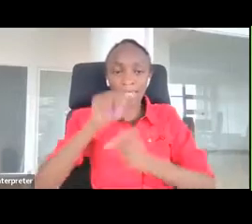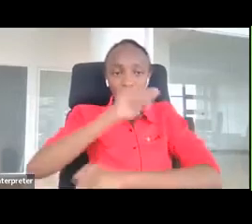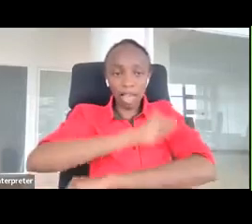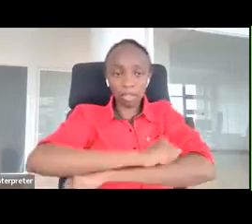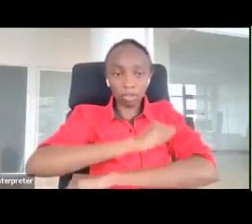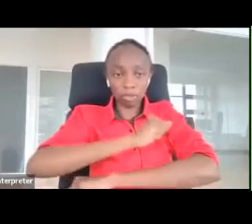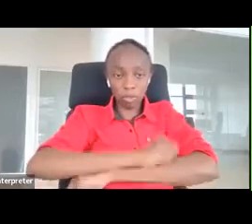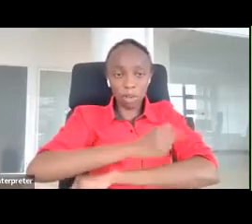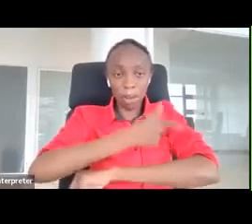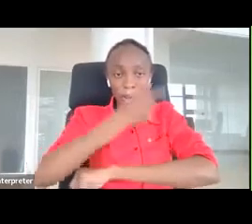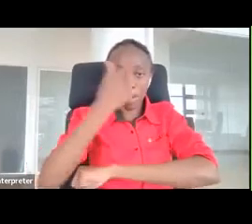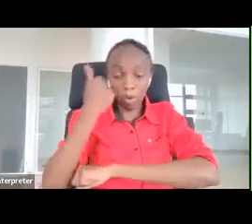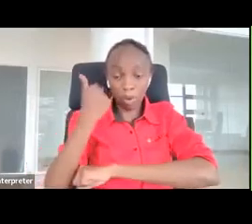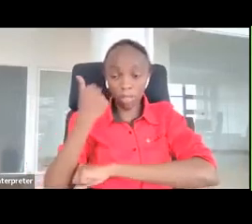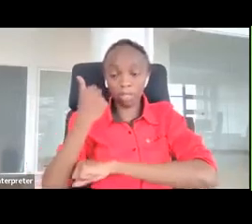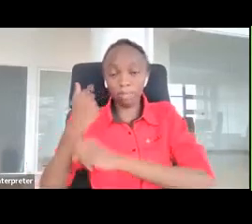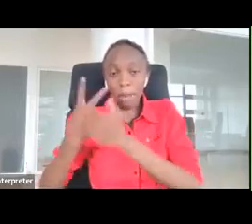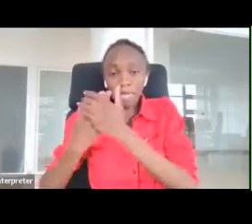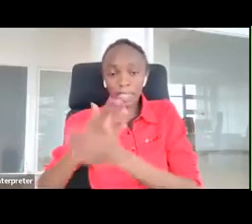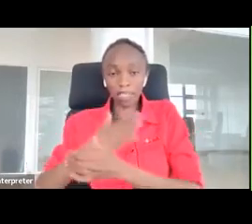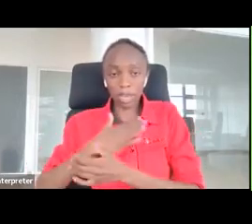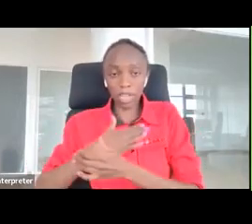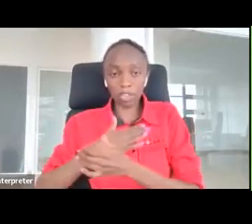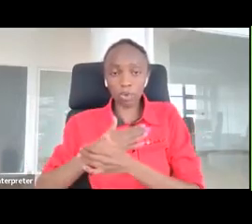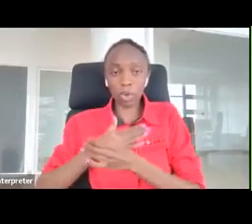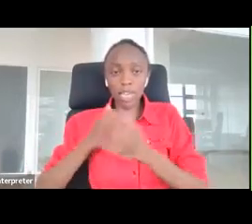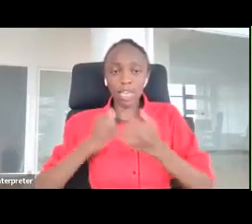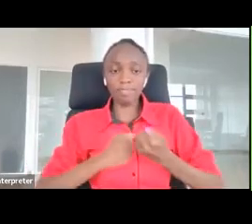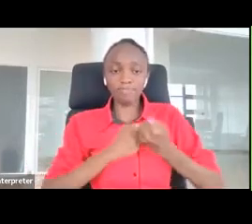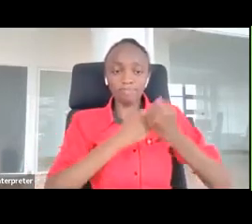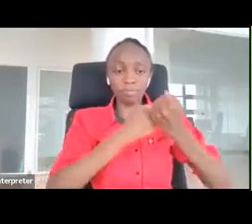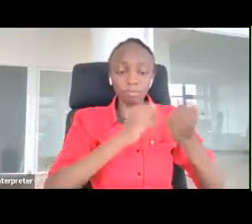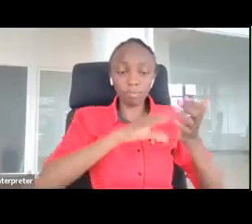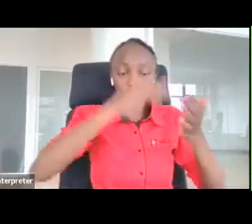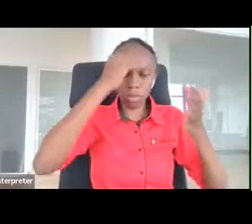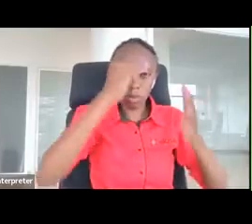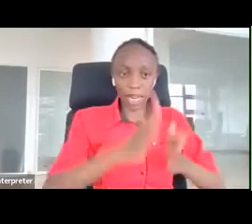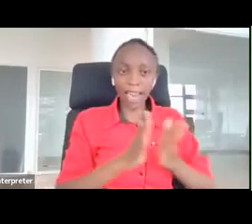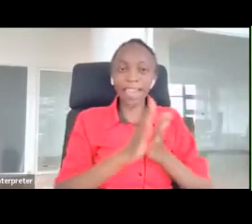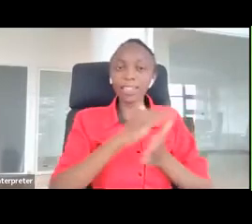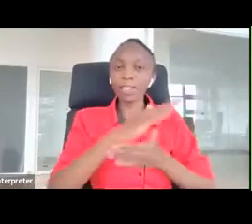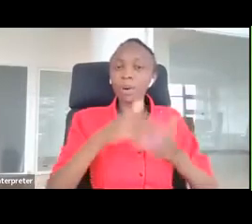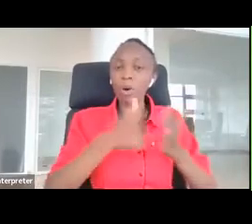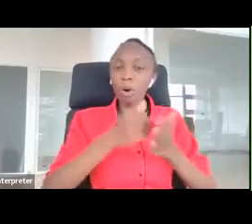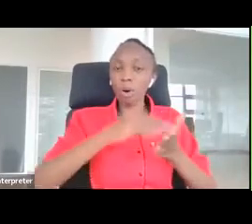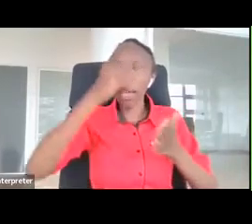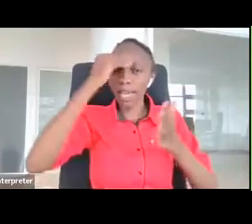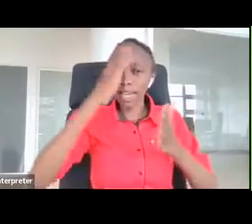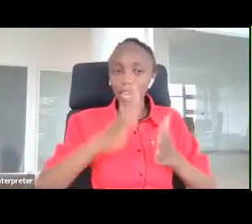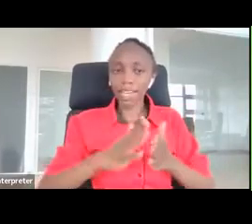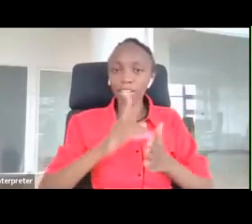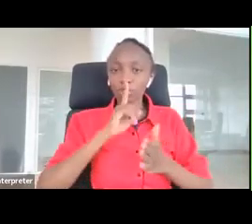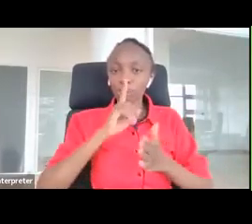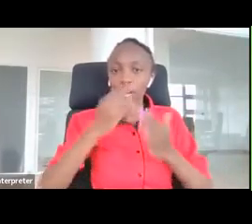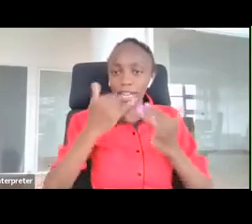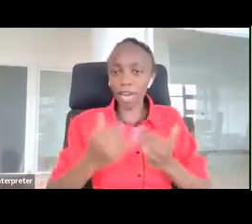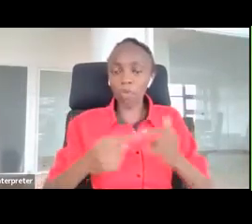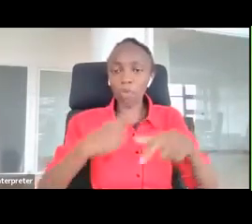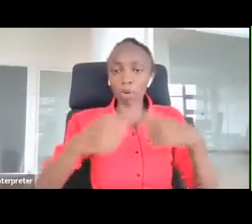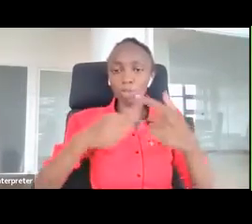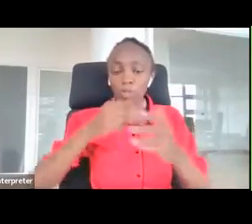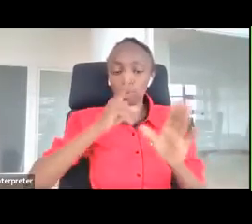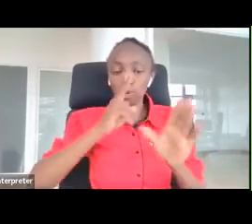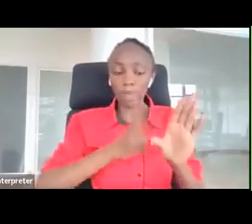of encouragement to our learners. And surely every learner is now going to participate in this essay. And